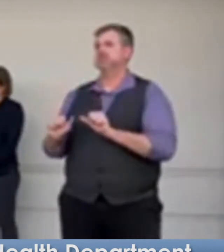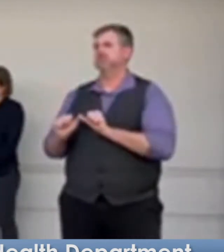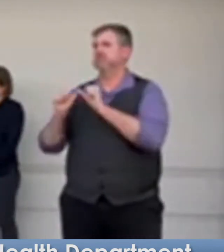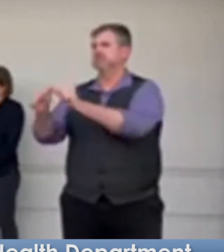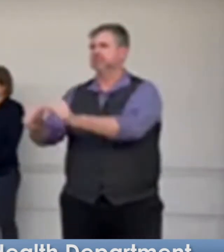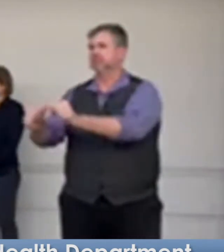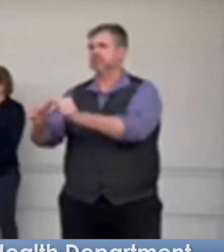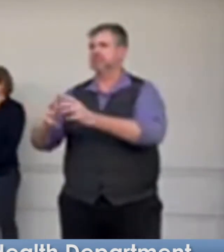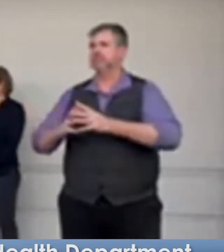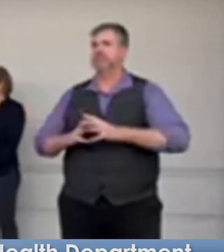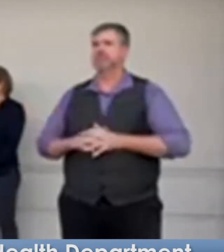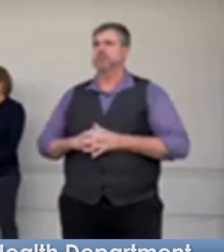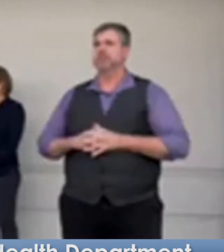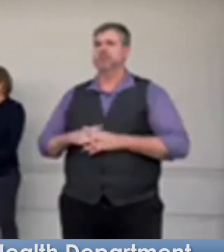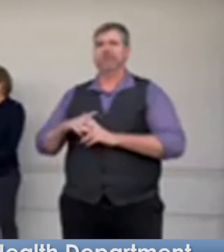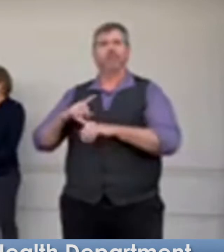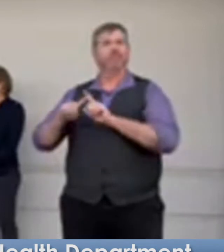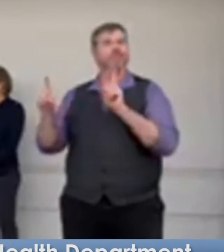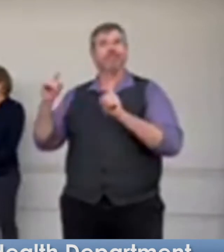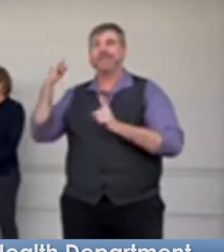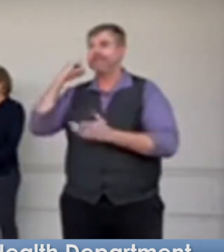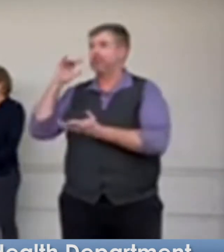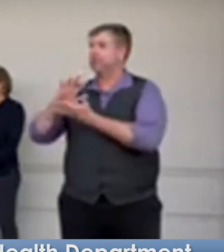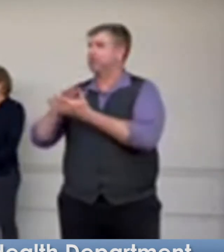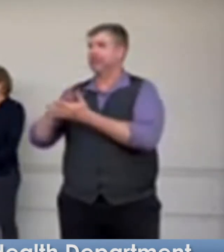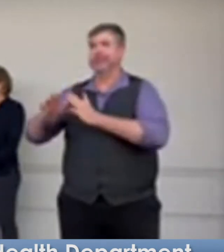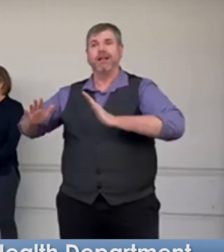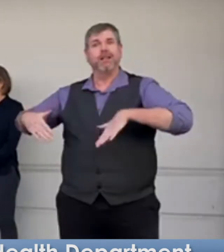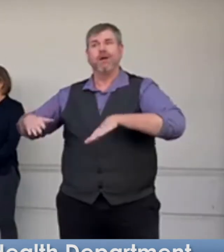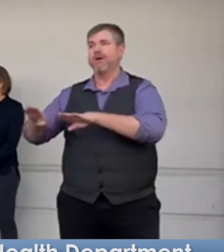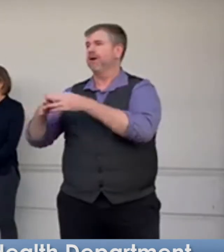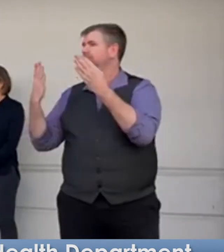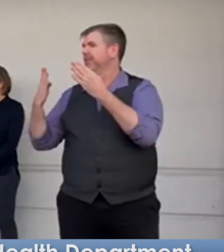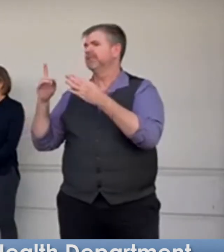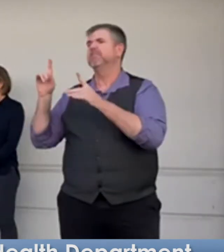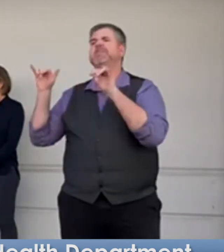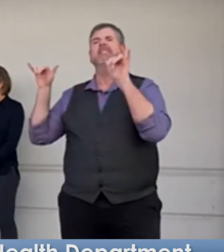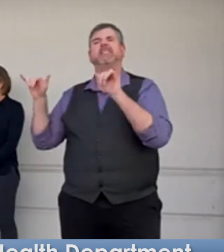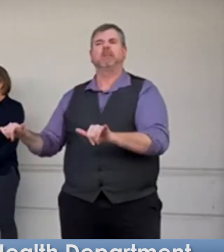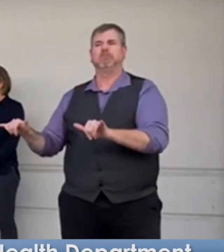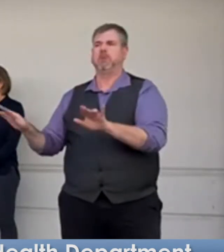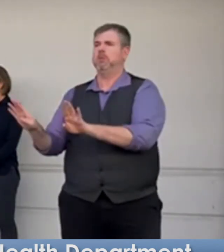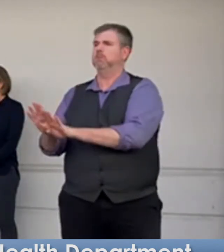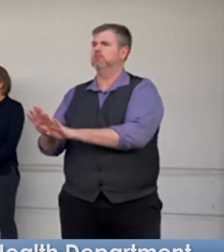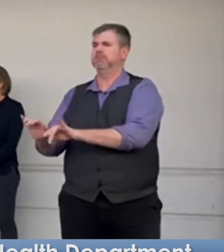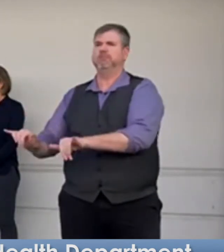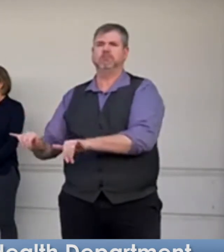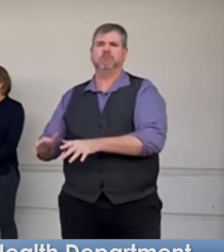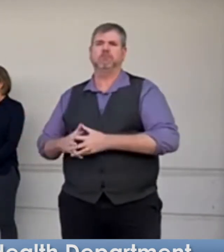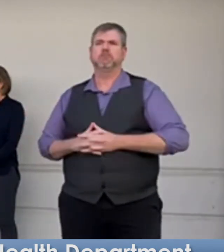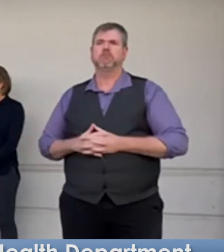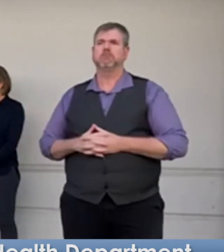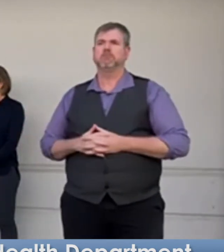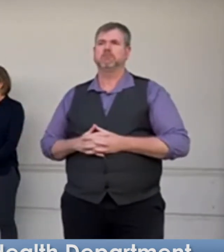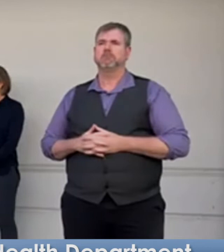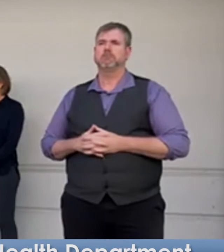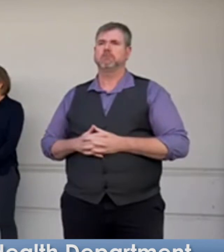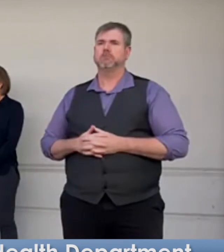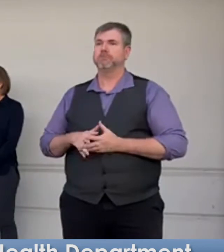already have a phased plan can continue with that phased plan. Schools that have not opened and do not have a current